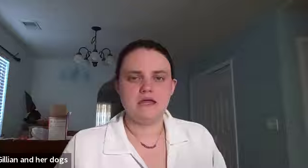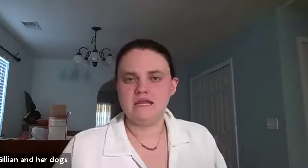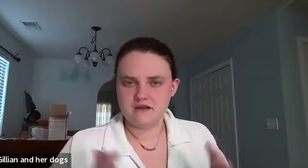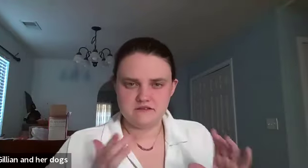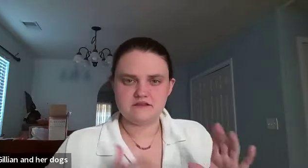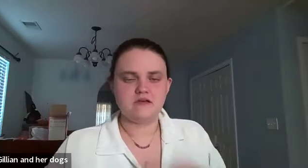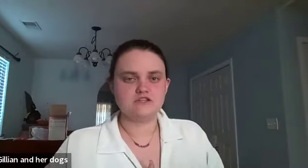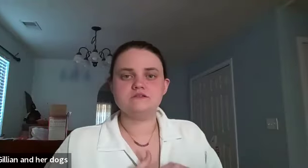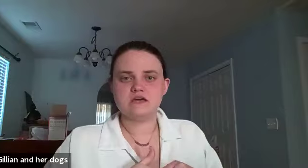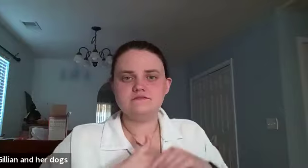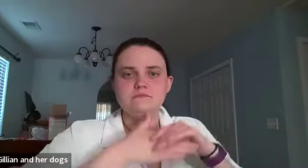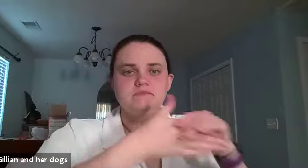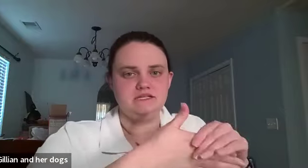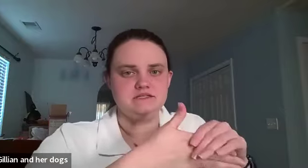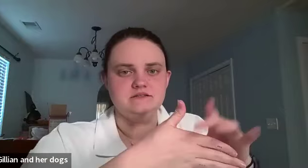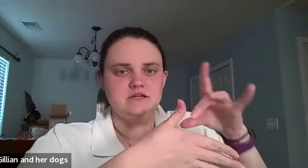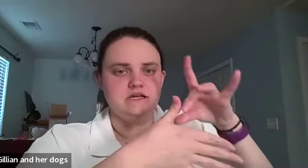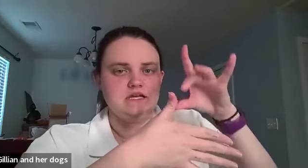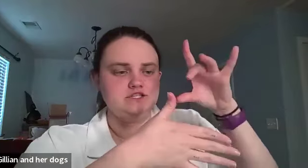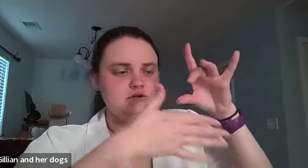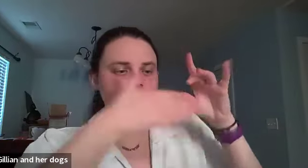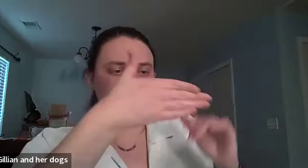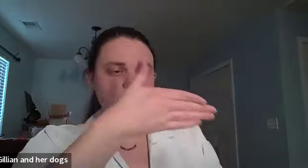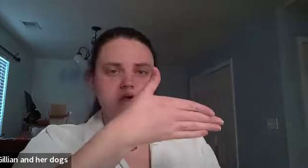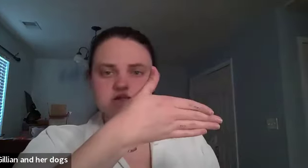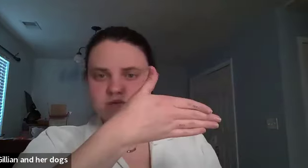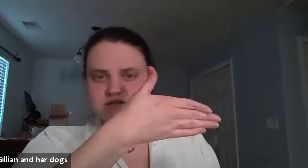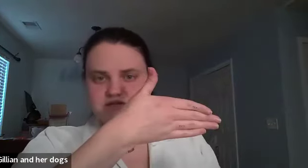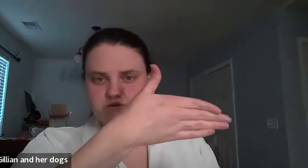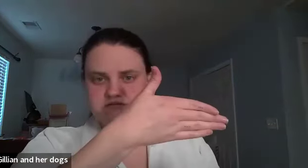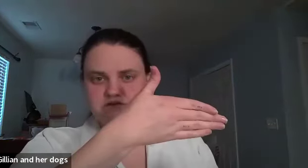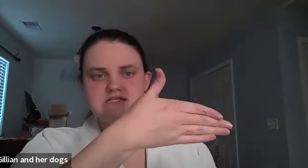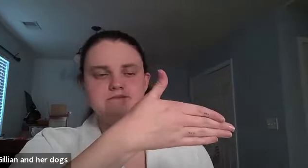any kind of things like that. So the sign for meat is you're going to have your non-dominant sideways like this.